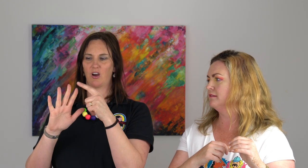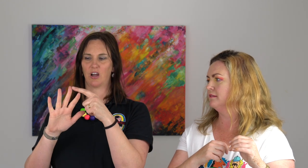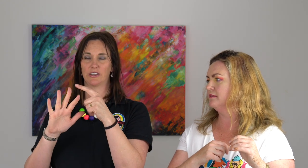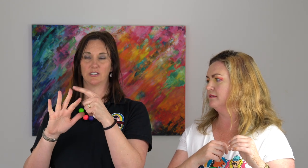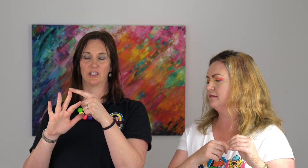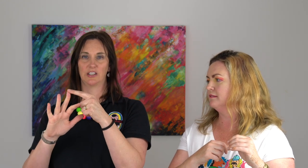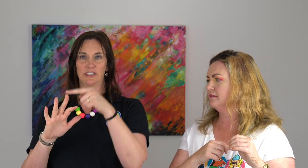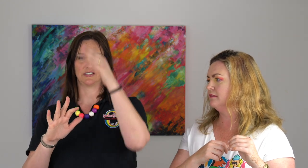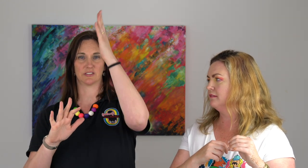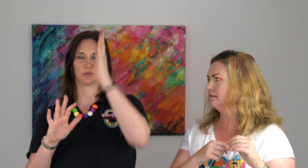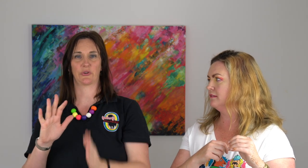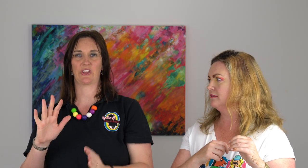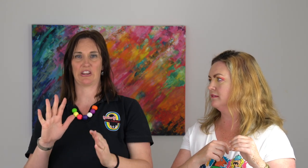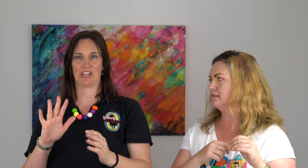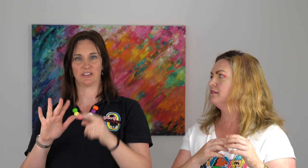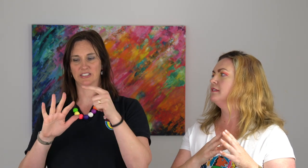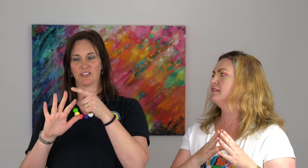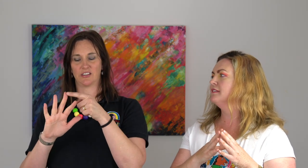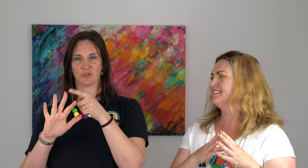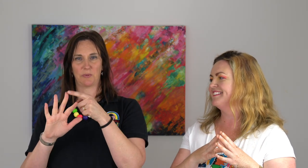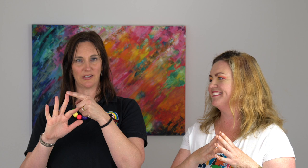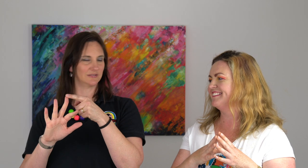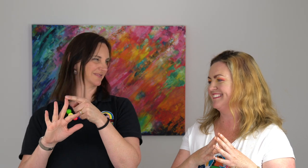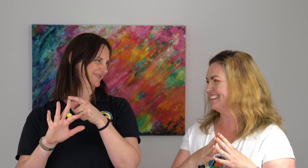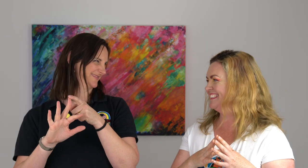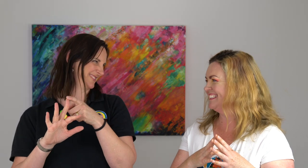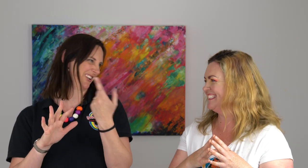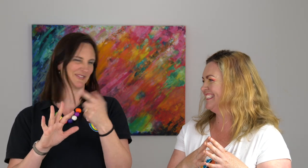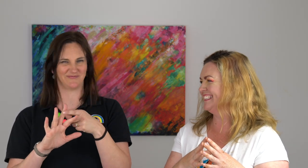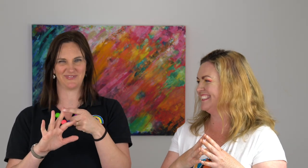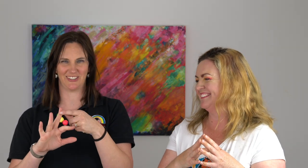I is a tall, thin thing, just like the tall man. So, you know. Yeah,